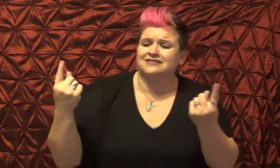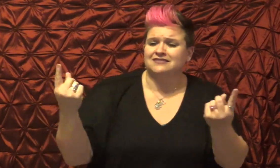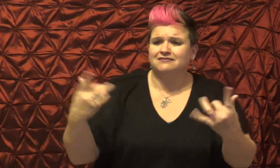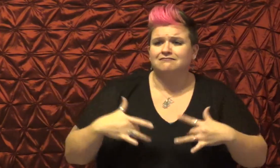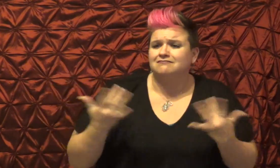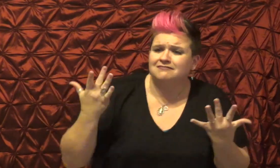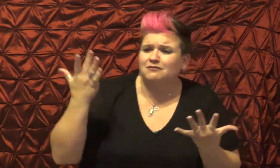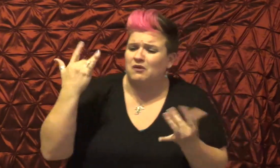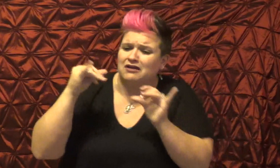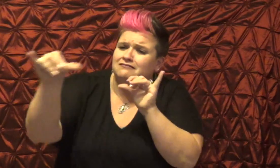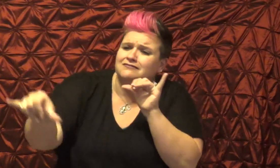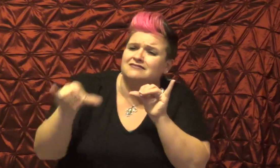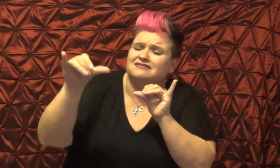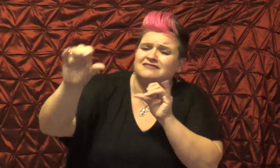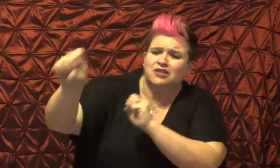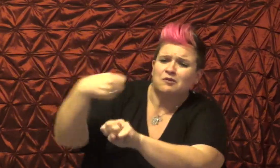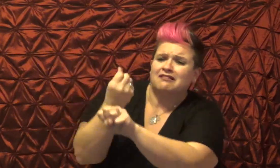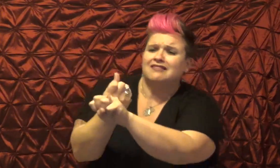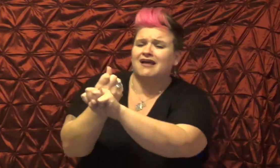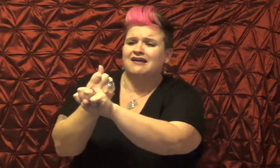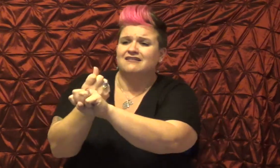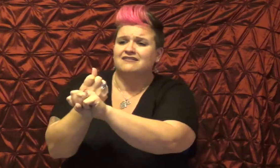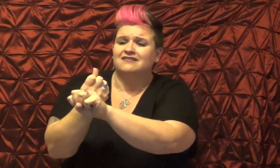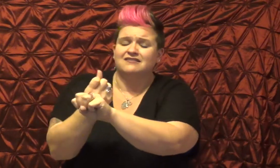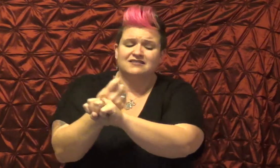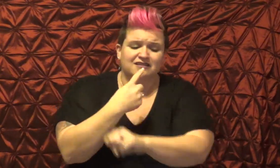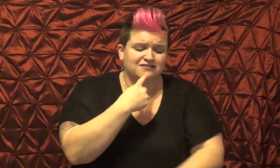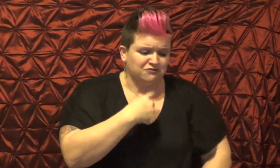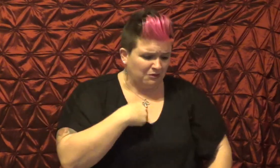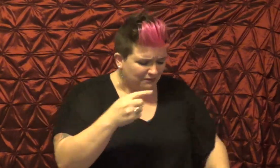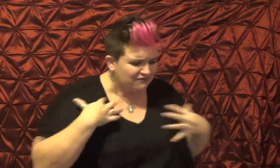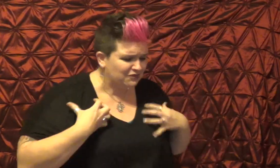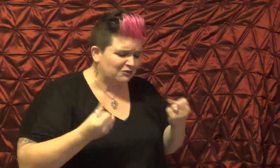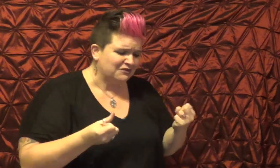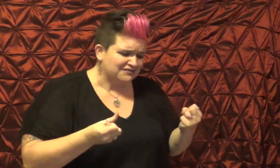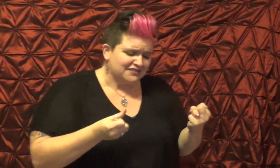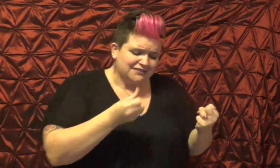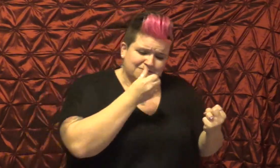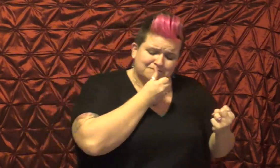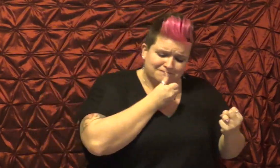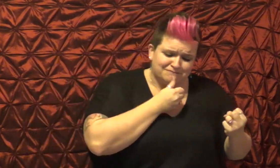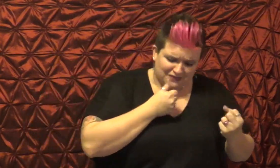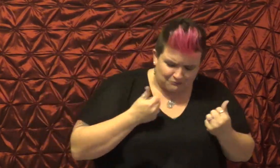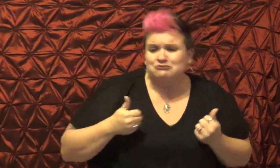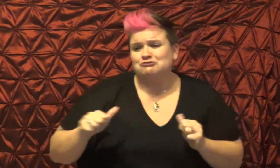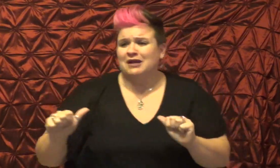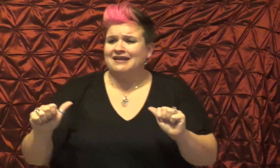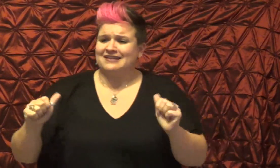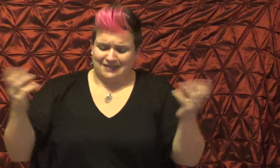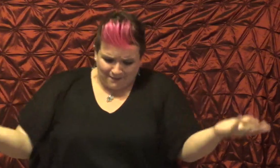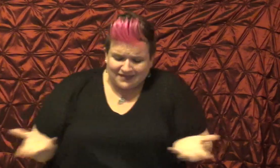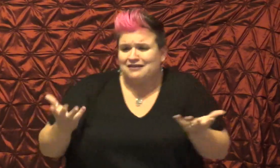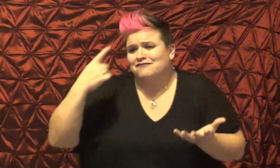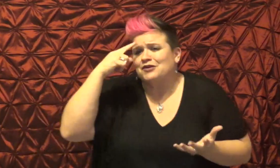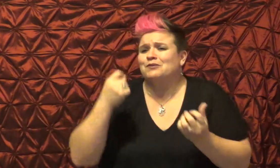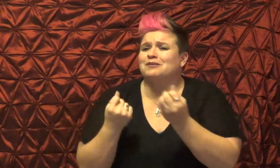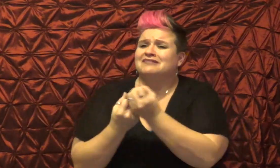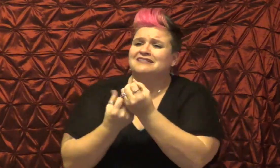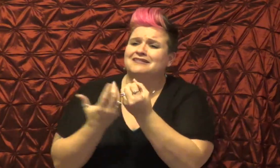been. They say I've courage, and I'm trying to. I'm right out here for you. Just